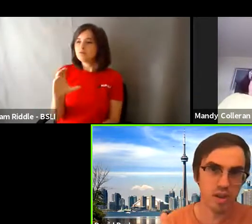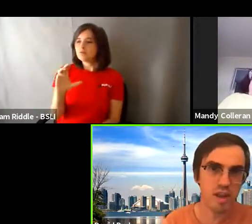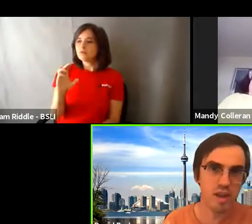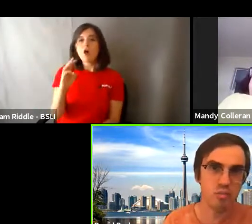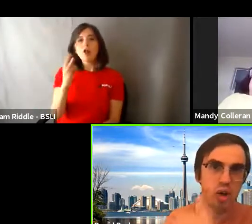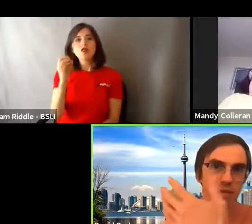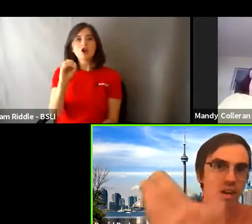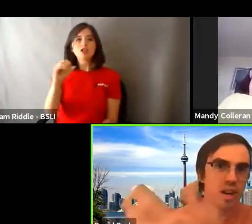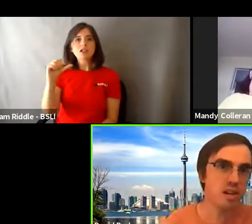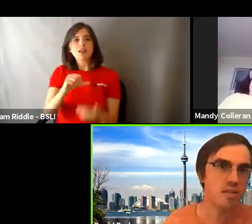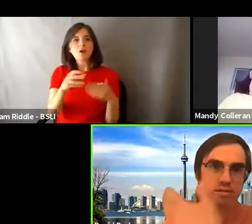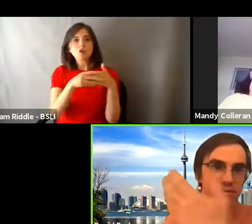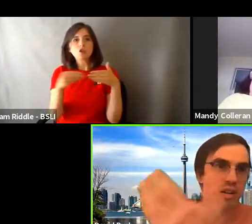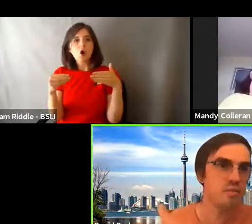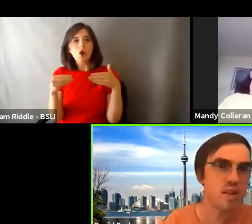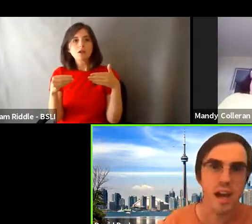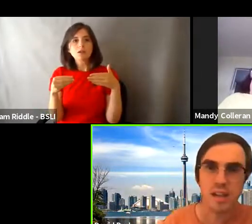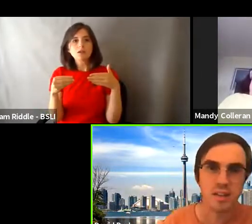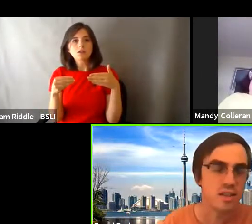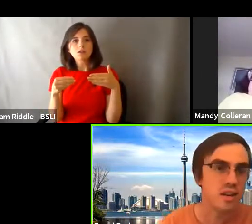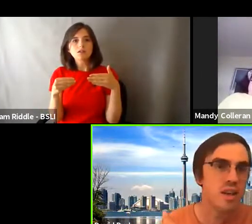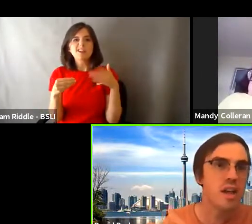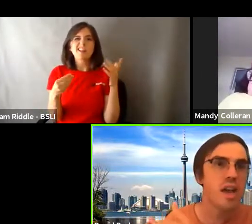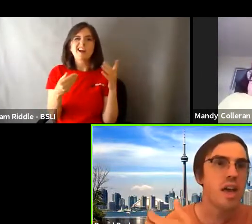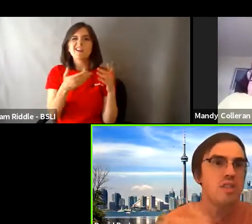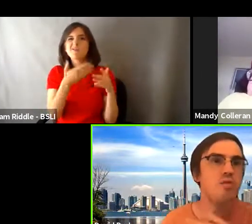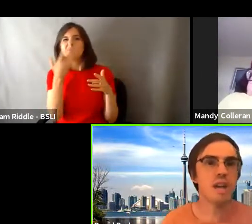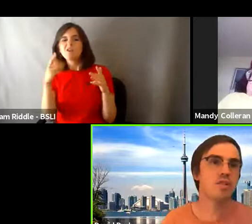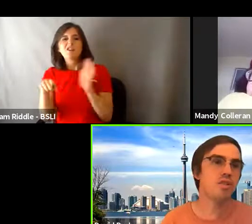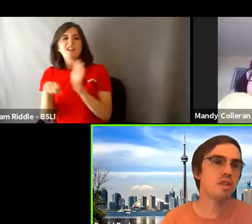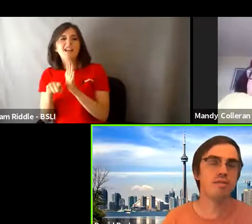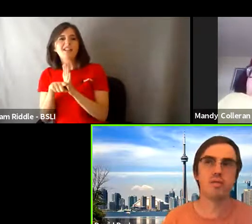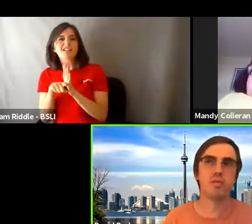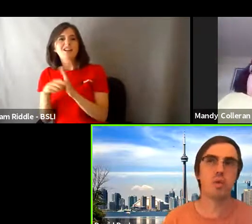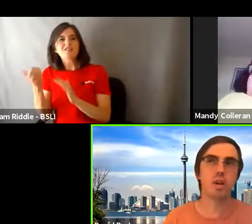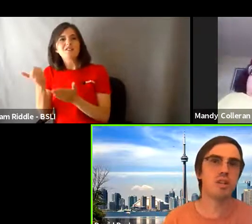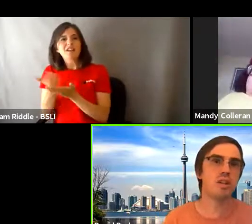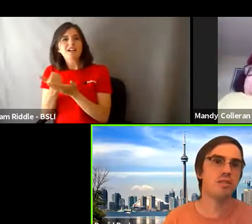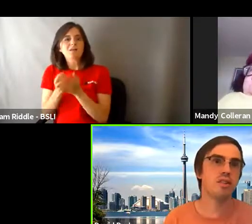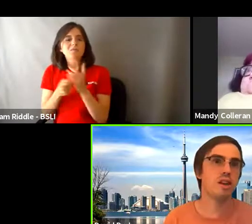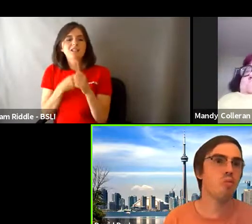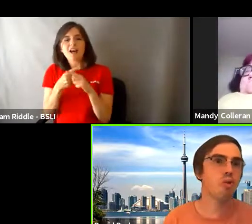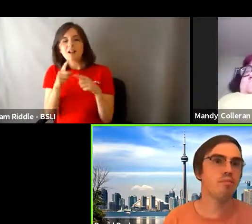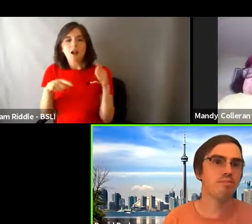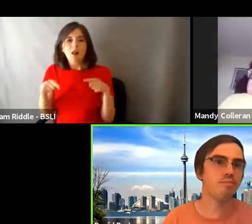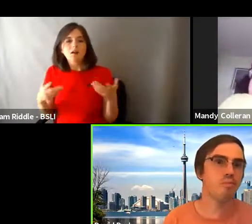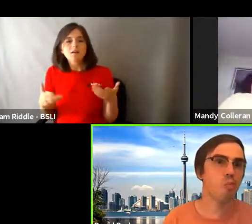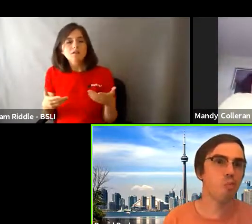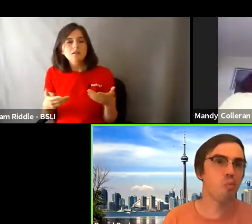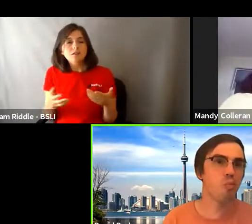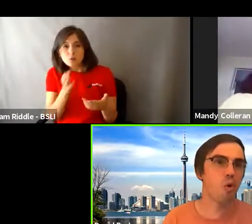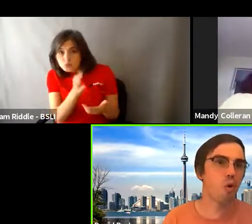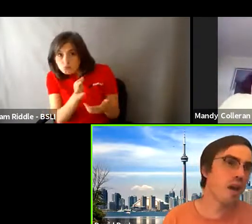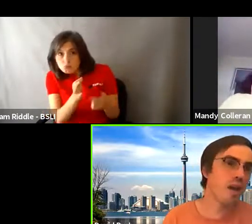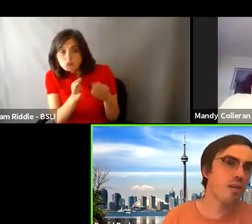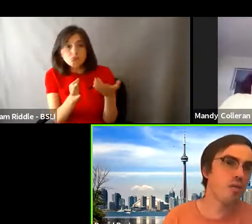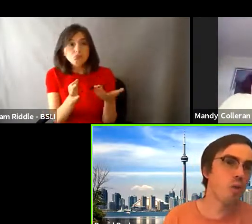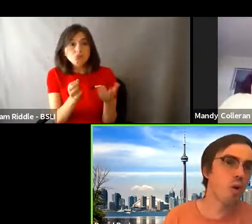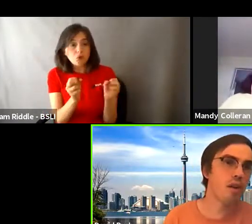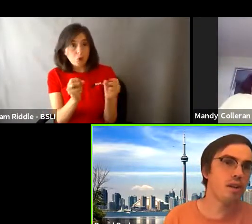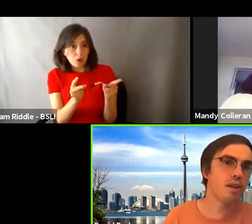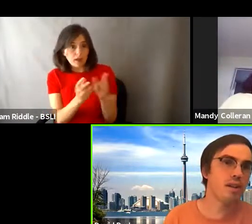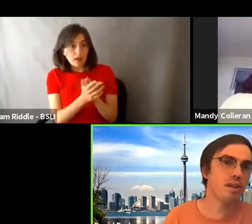something, and then we'll have a negative income tax. And then you get into the question, is like, well,